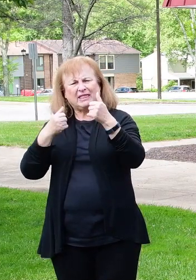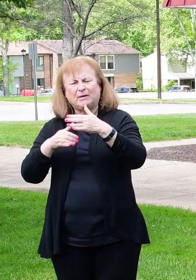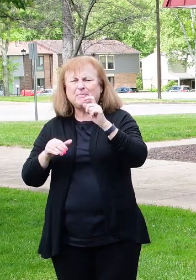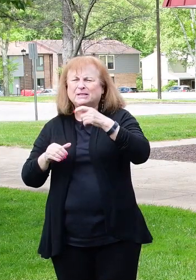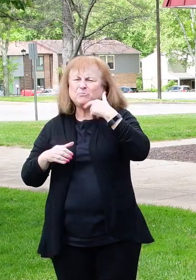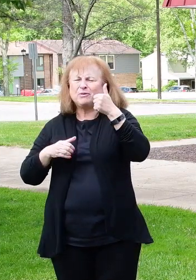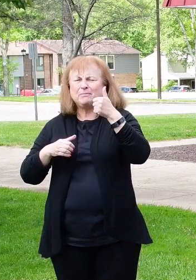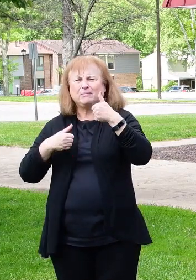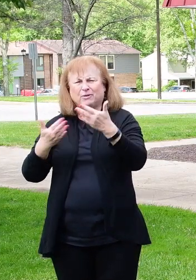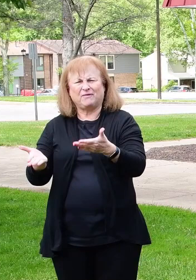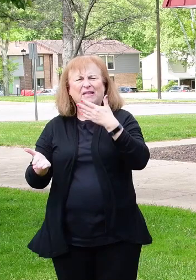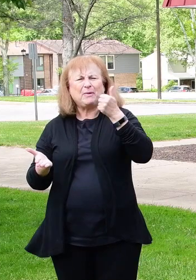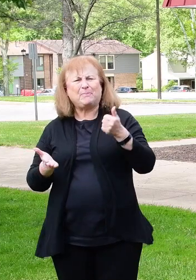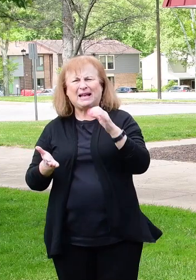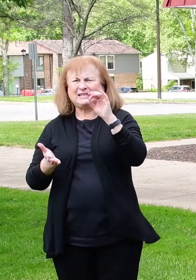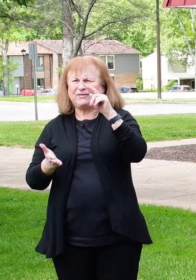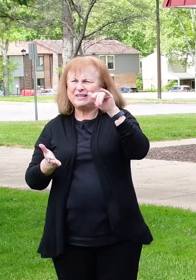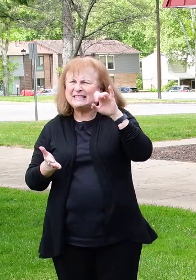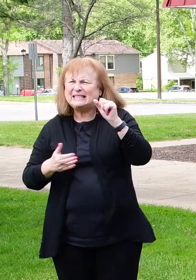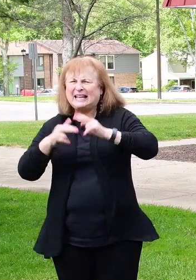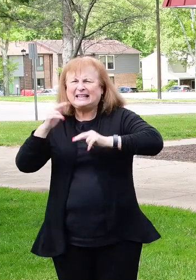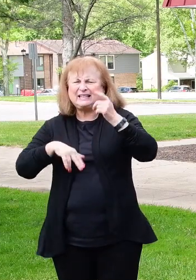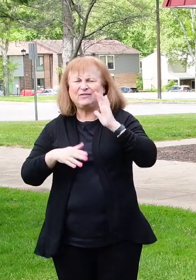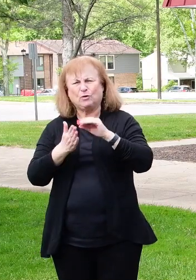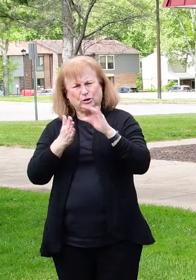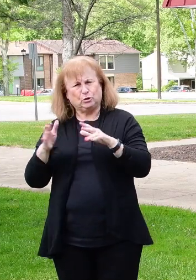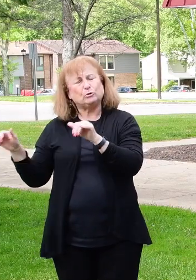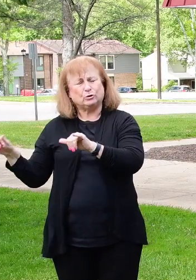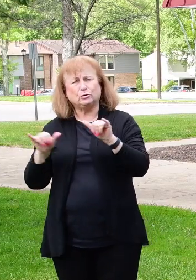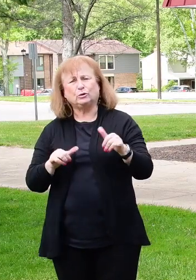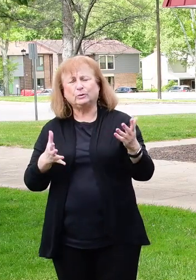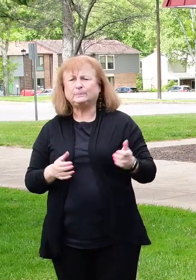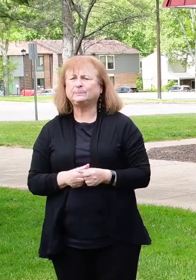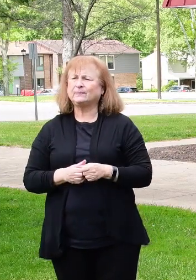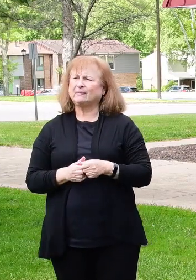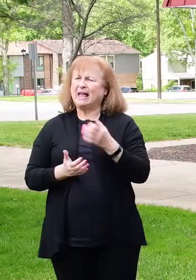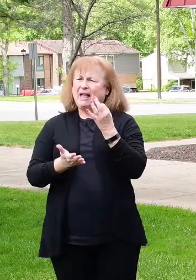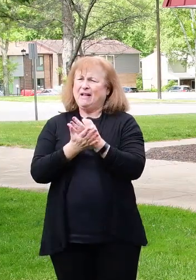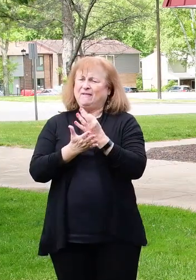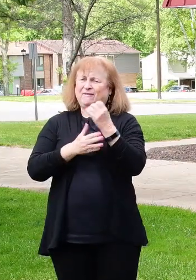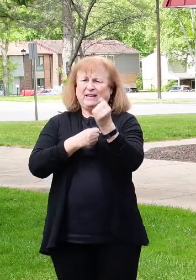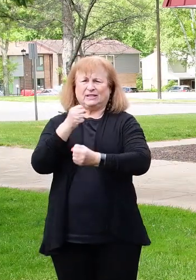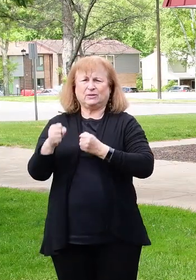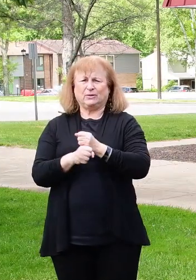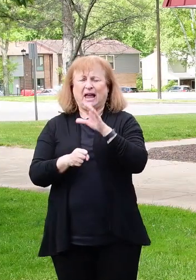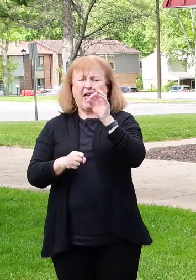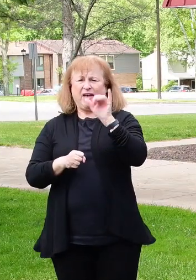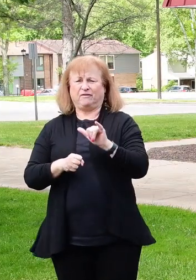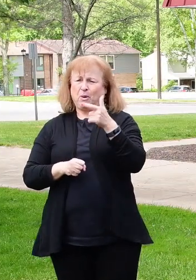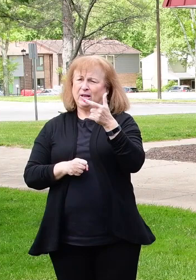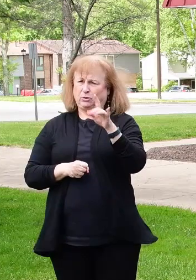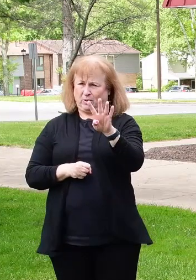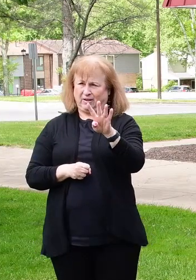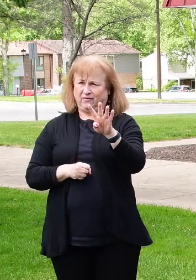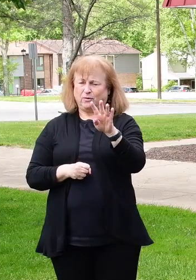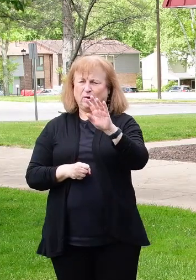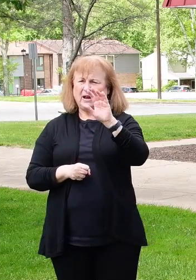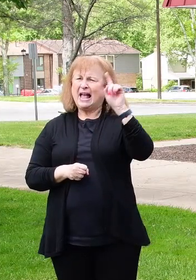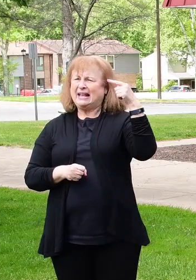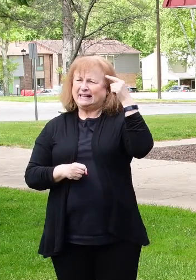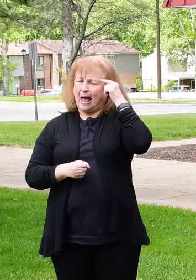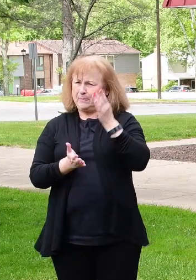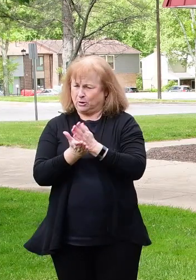the best facilities for our students also. The fiscal year FY24 capital